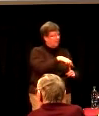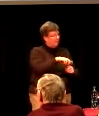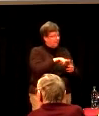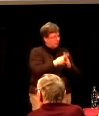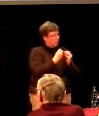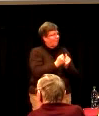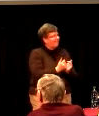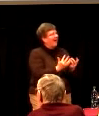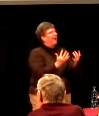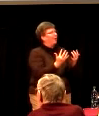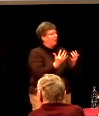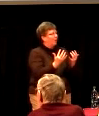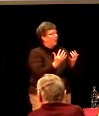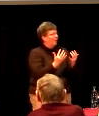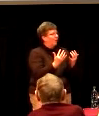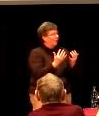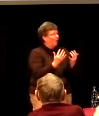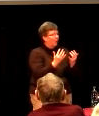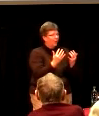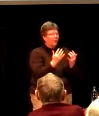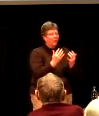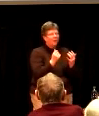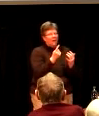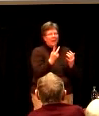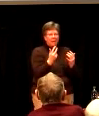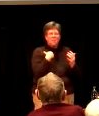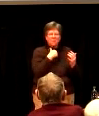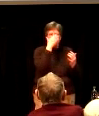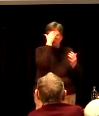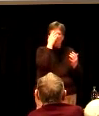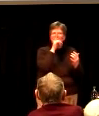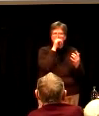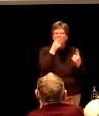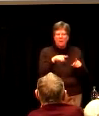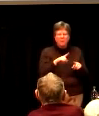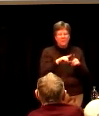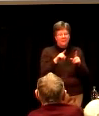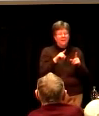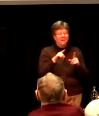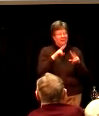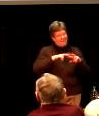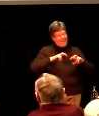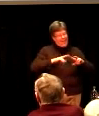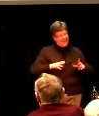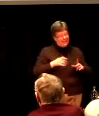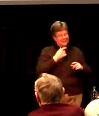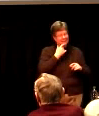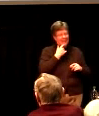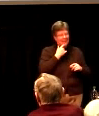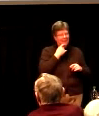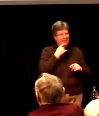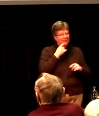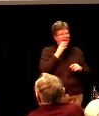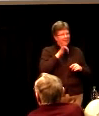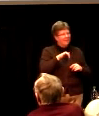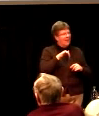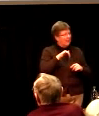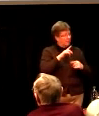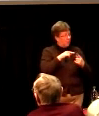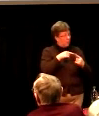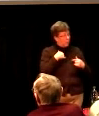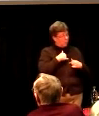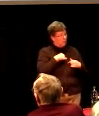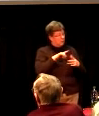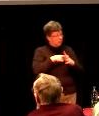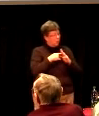there's only a couple that were documented. But really, the analysts tend to say that it was the embargo, the fact that even when we